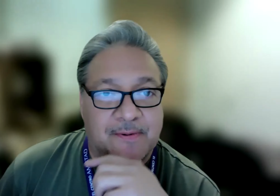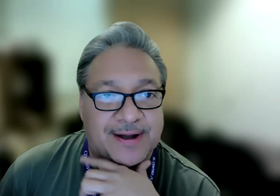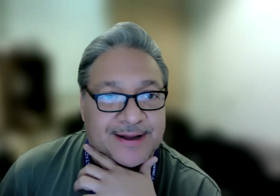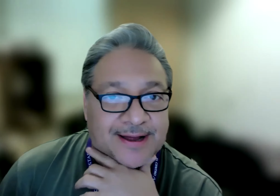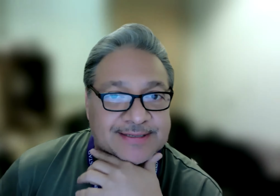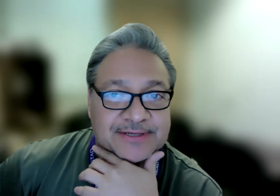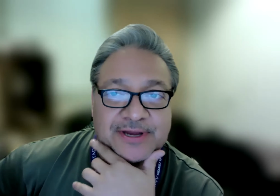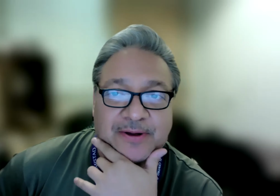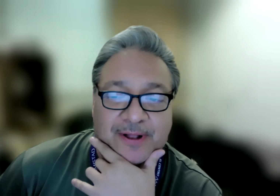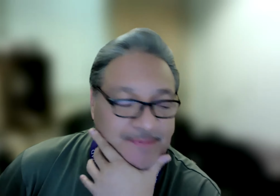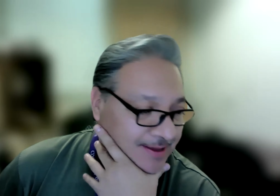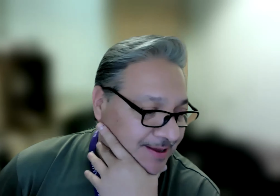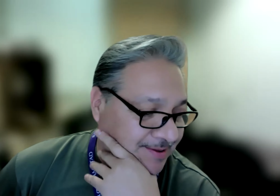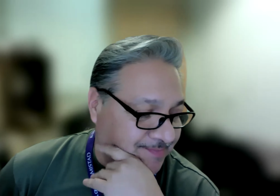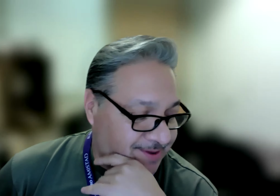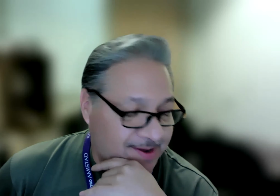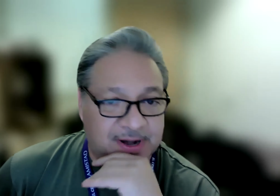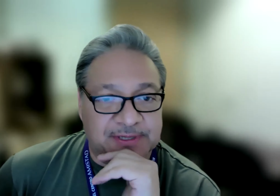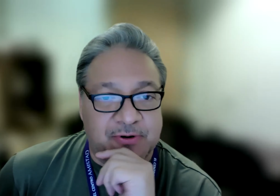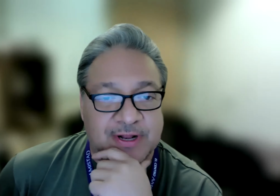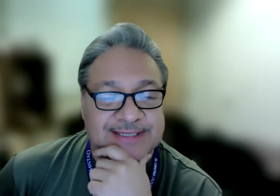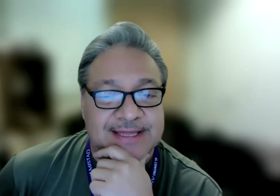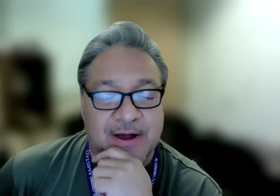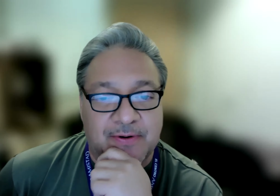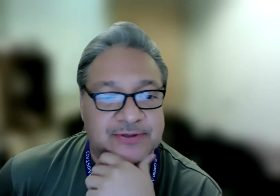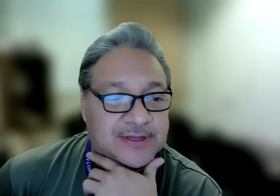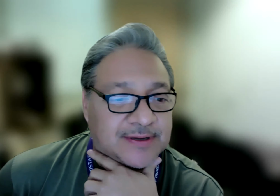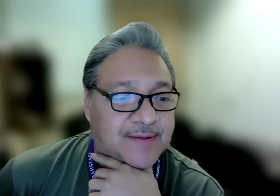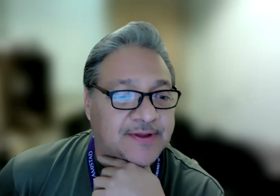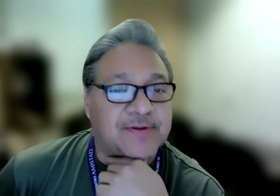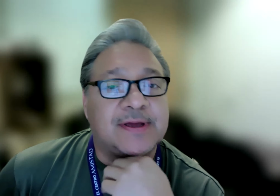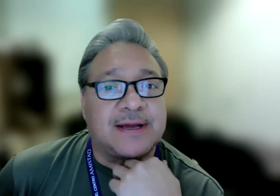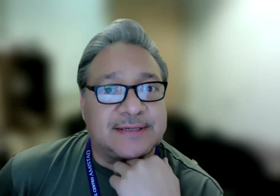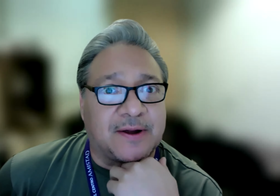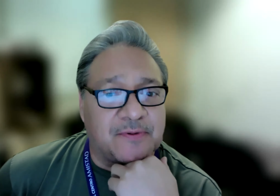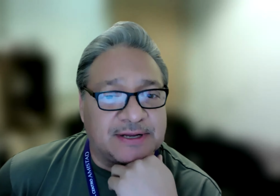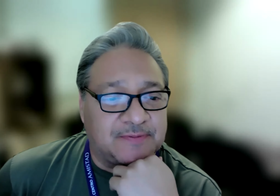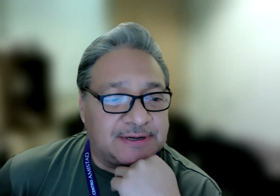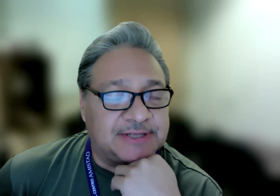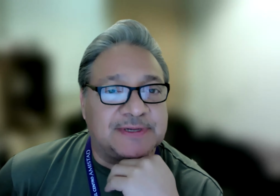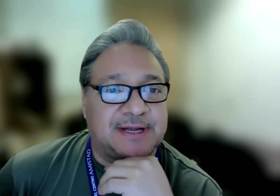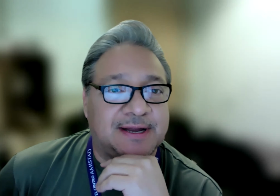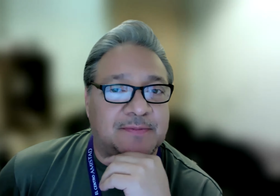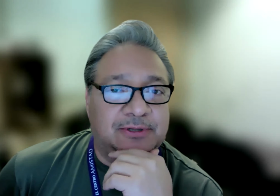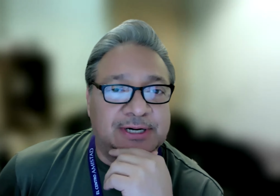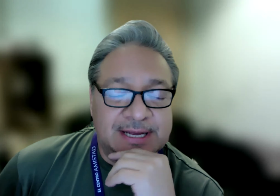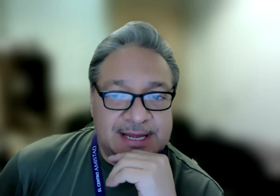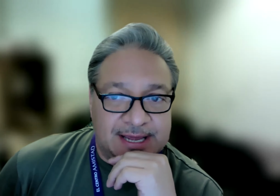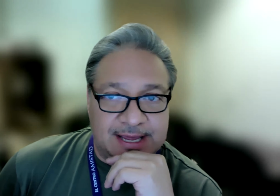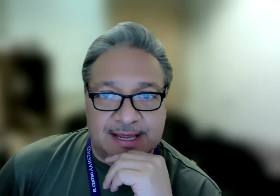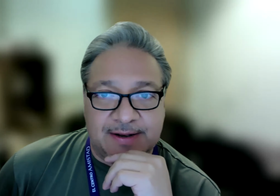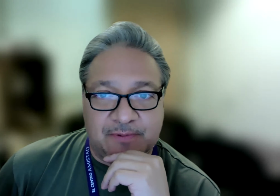Hello, everyone. It's nice to see you all. My name is Jorge De Santiago. So I'm the executive director for el Centro Amistad here in